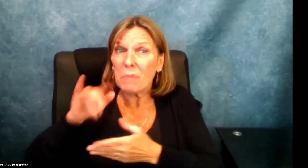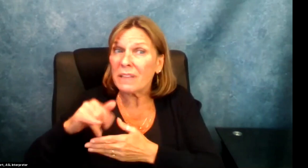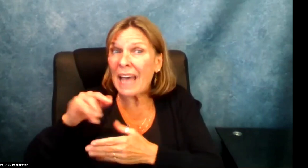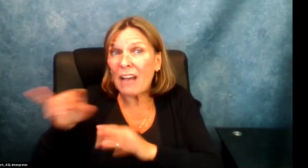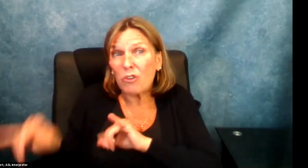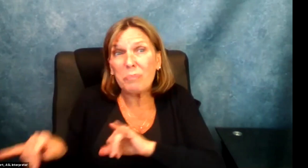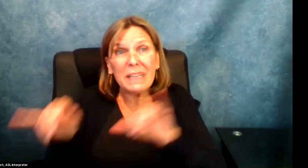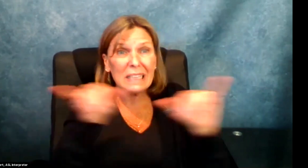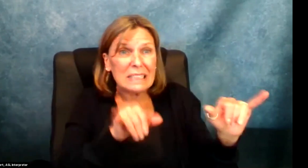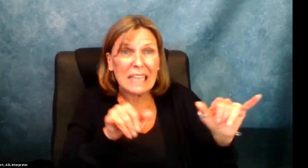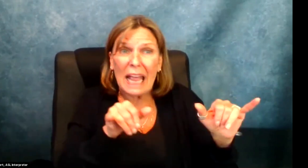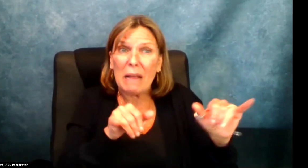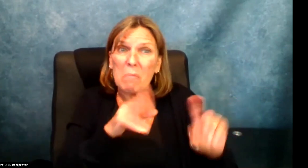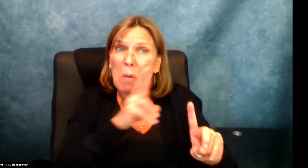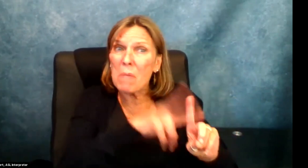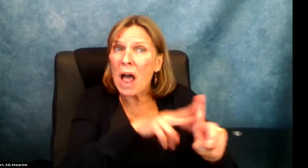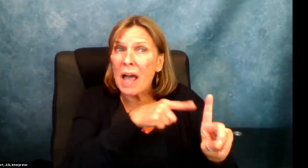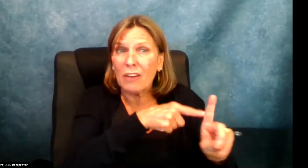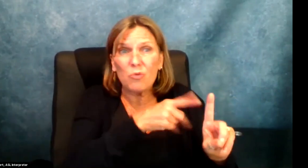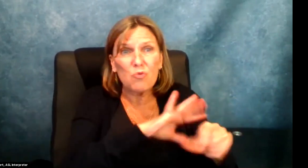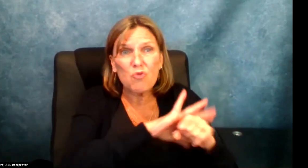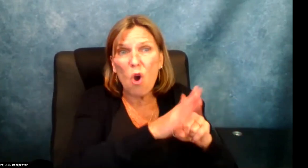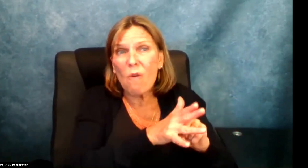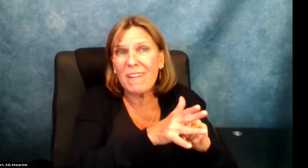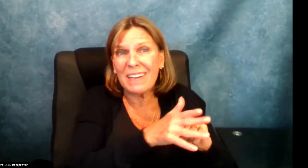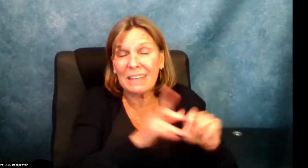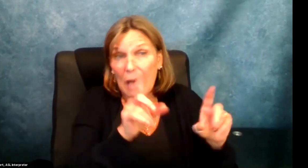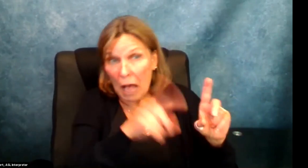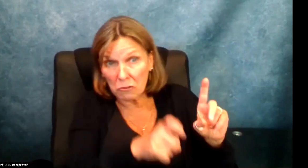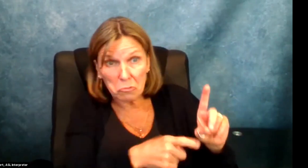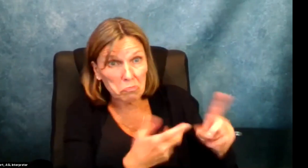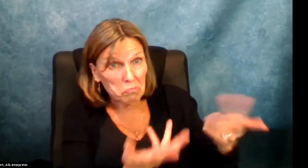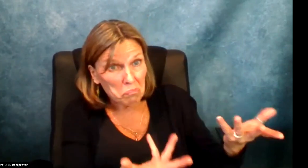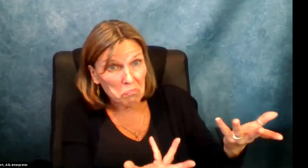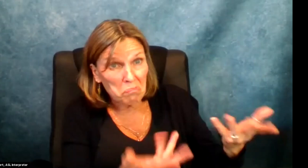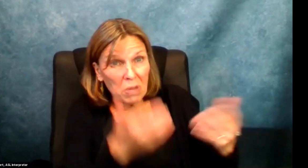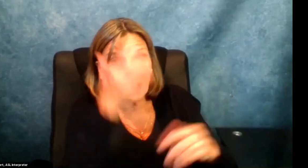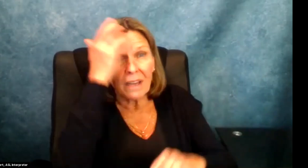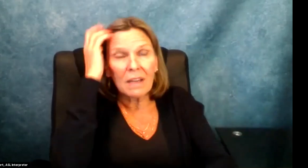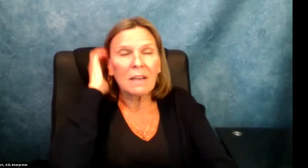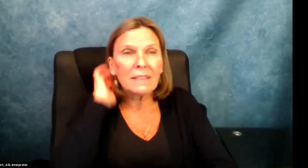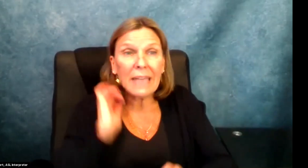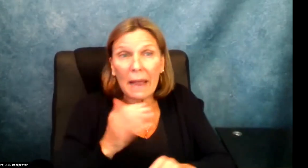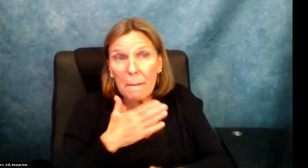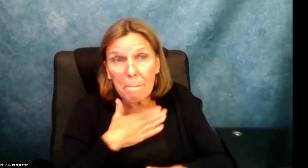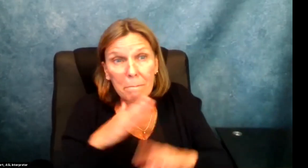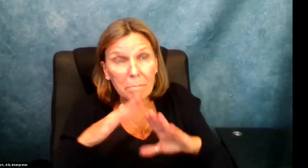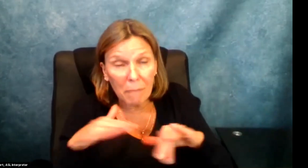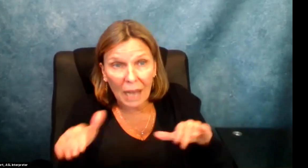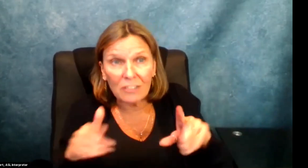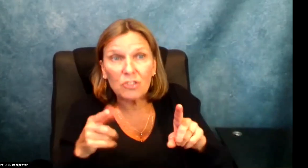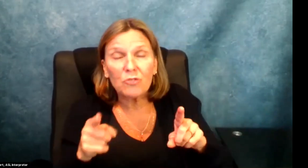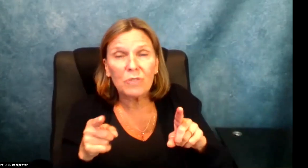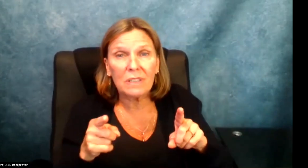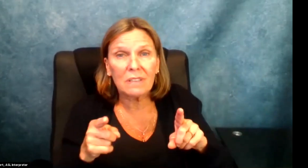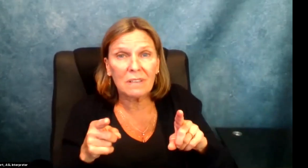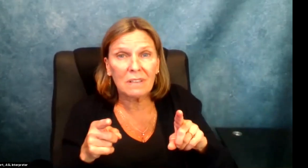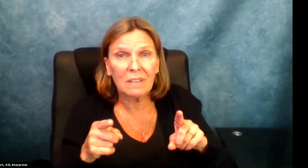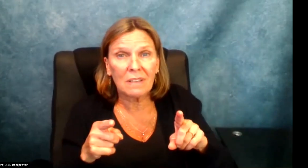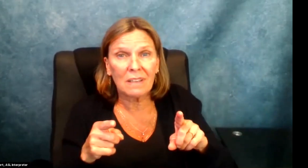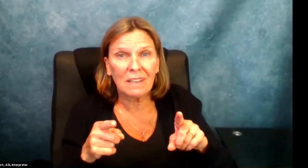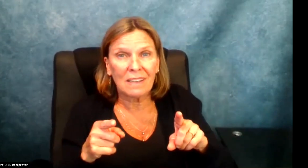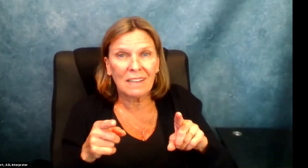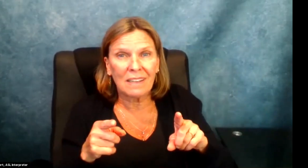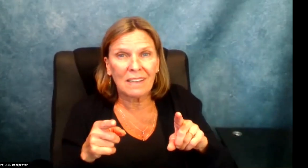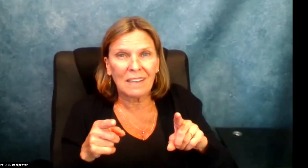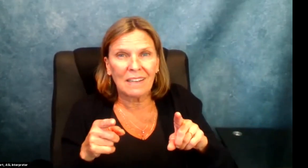COVID vaccine. I certainly, my kids have struggled more, I think,